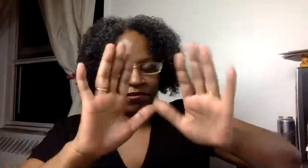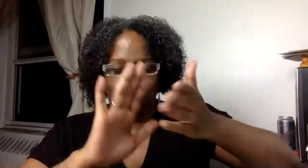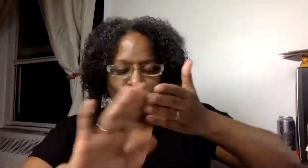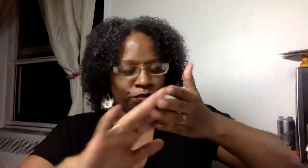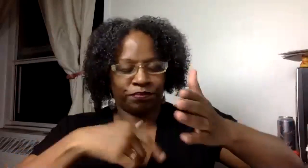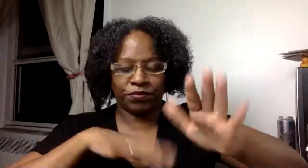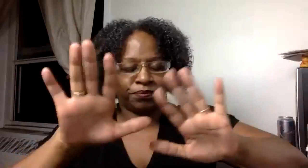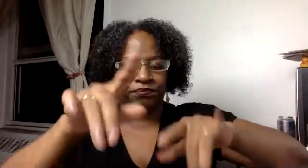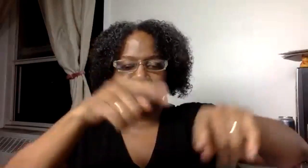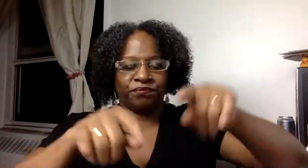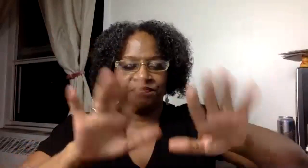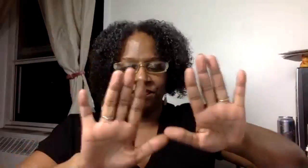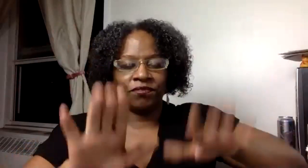on. Closed captioner.